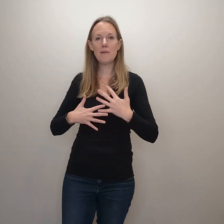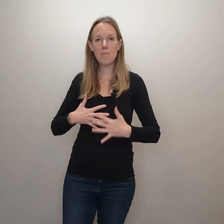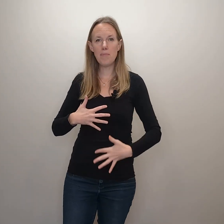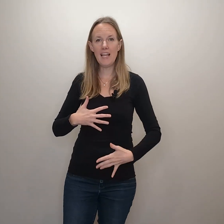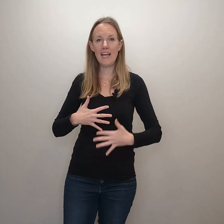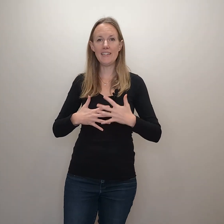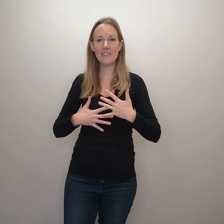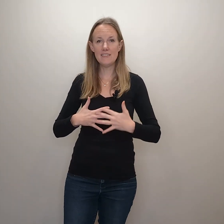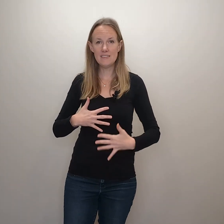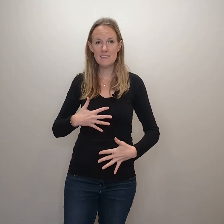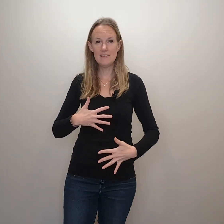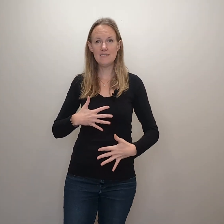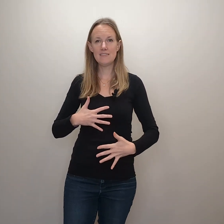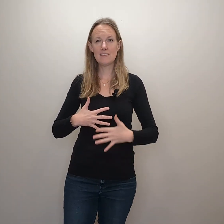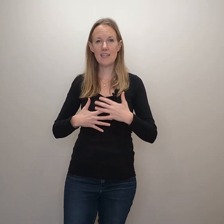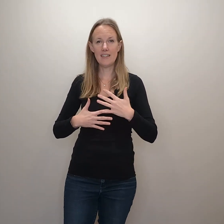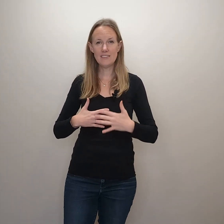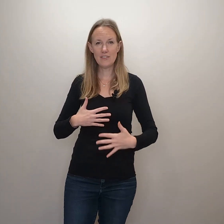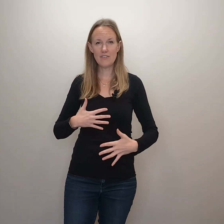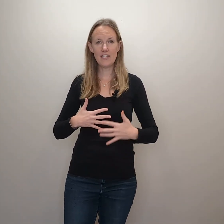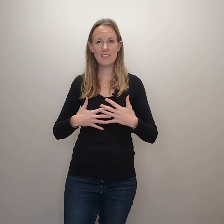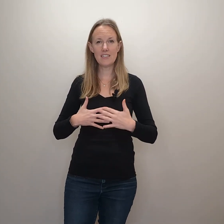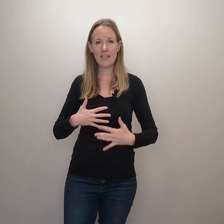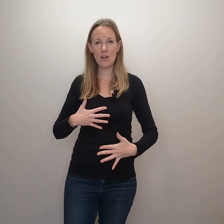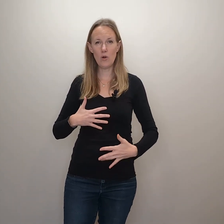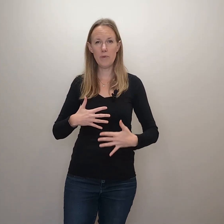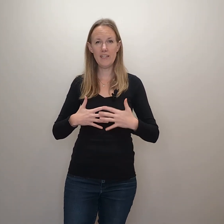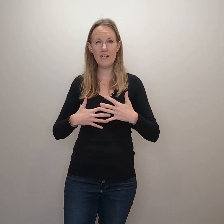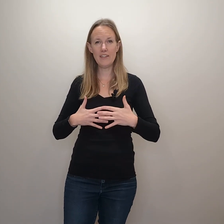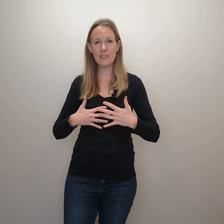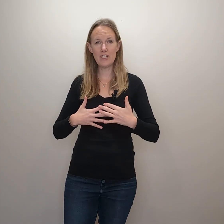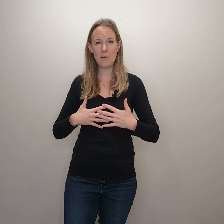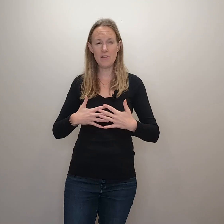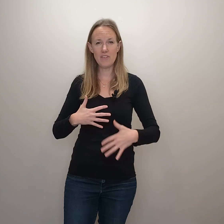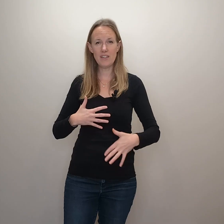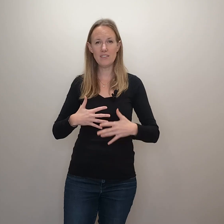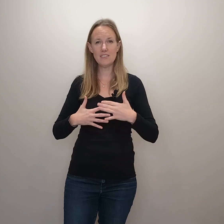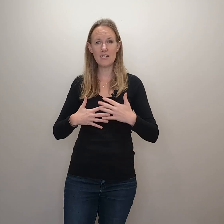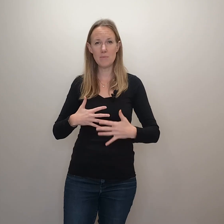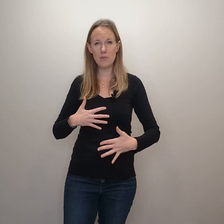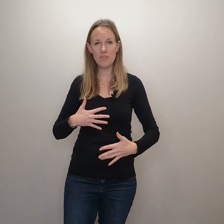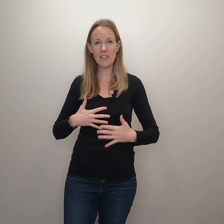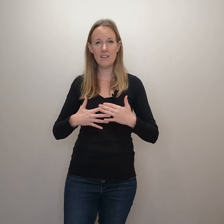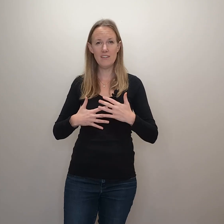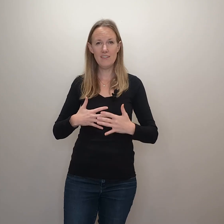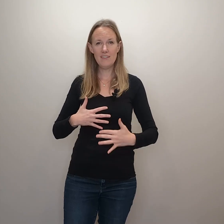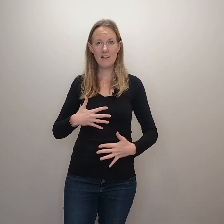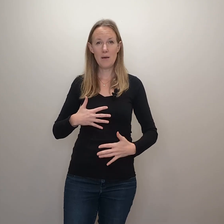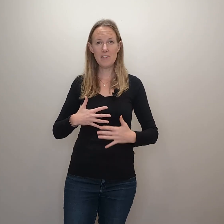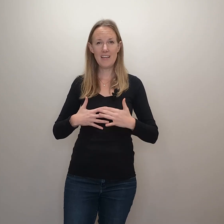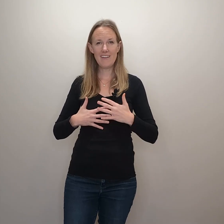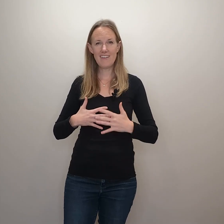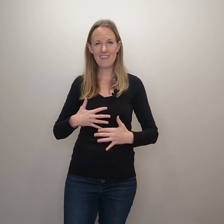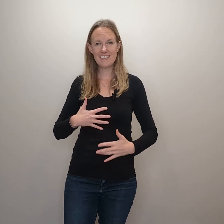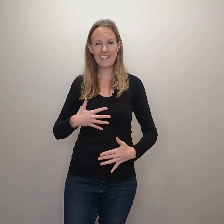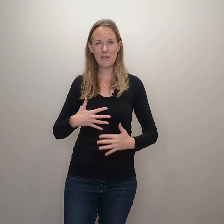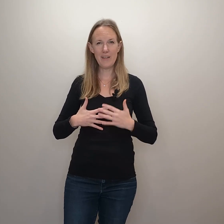then bled. Okay, so your fingers are kind of open and your dominant fingers that are moving up and down are also kind of